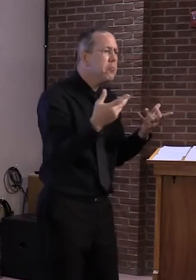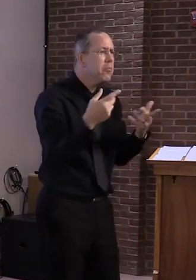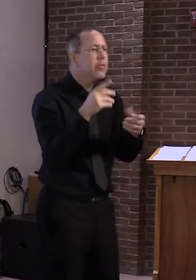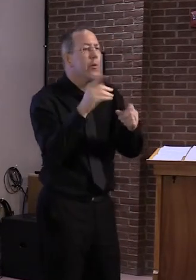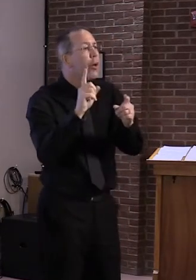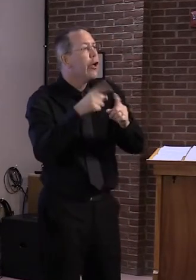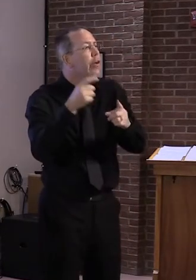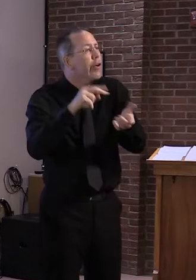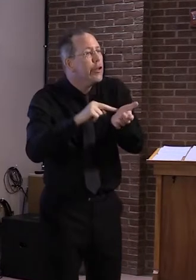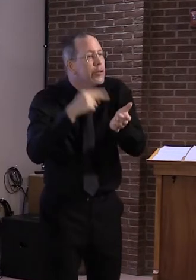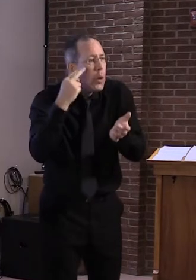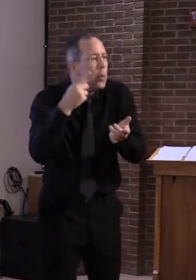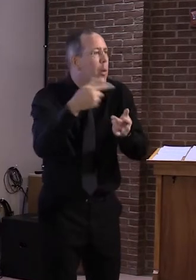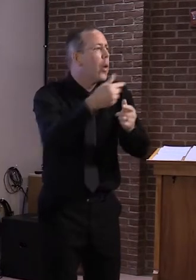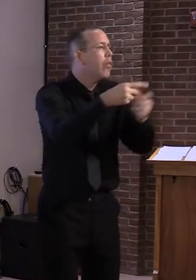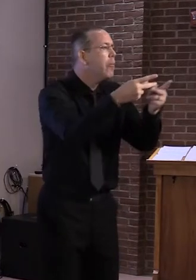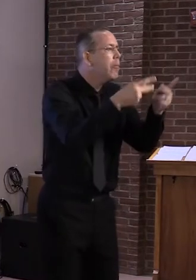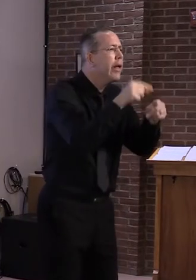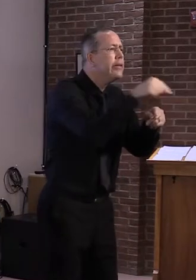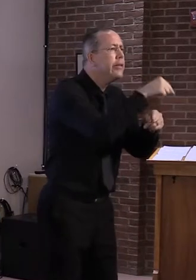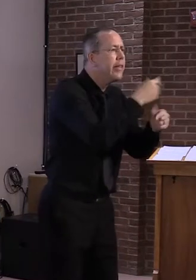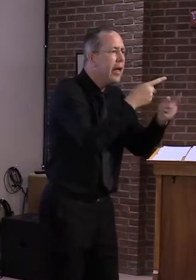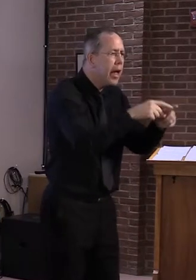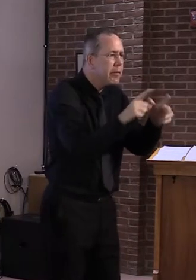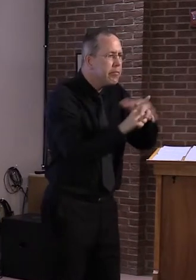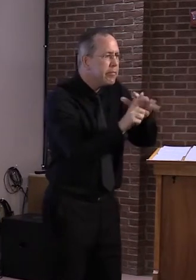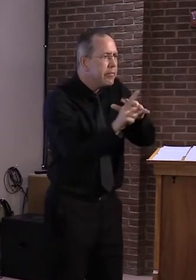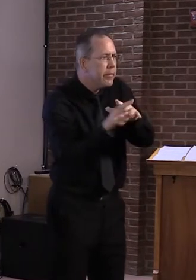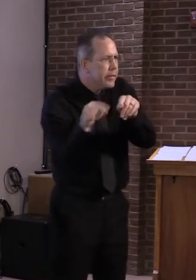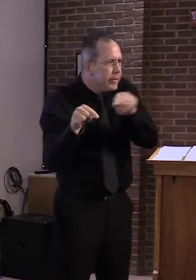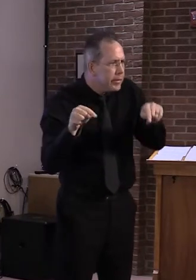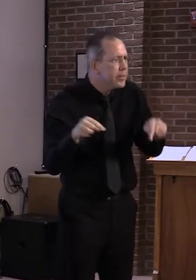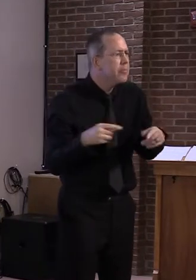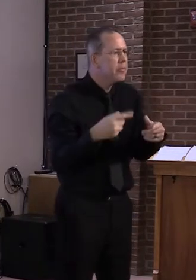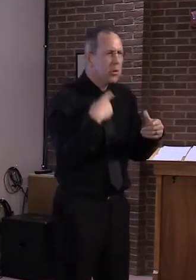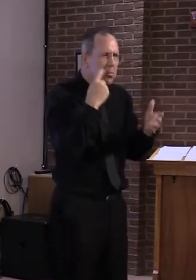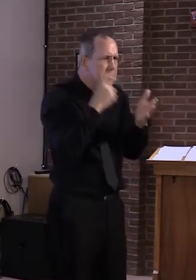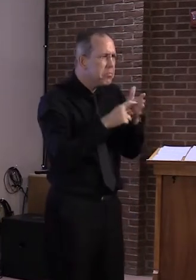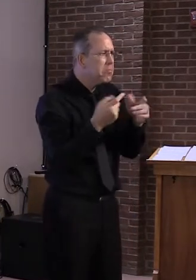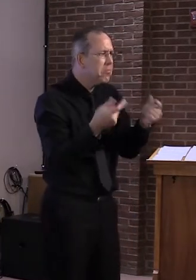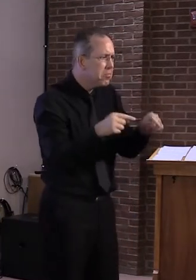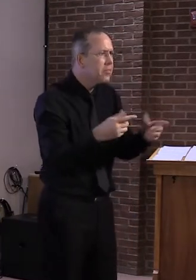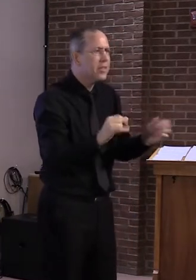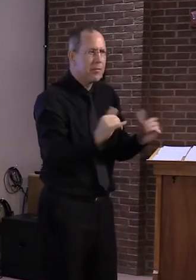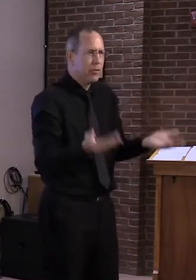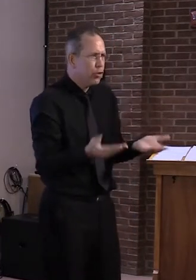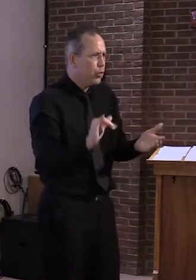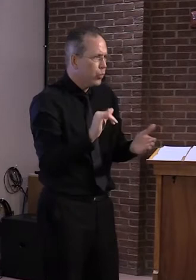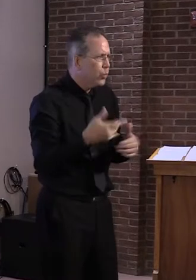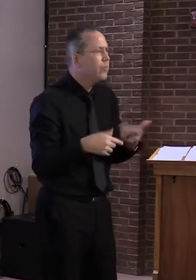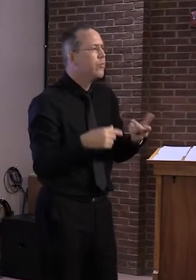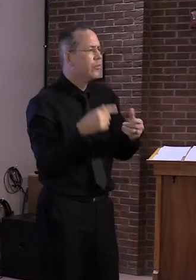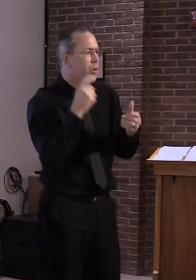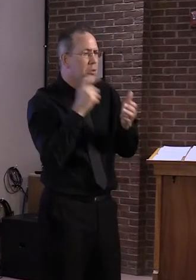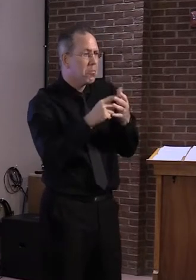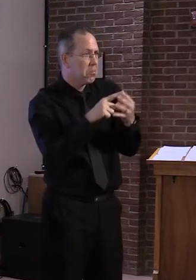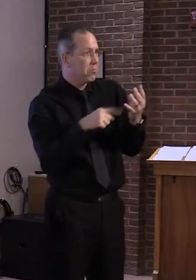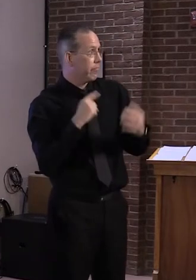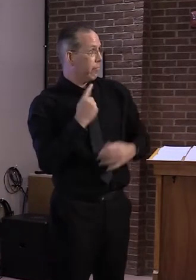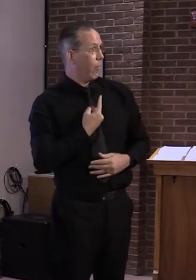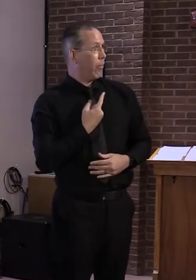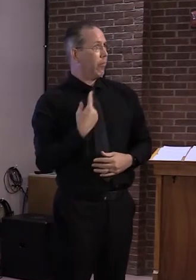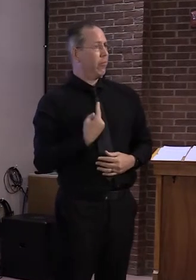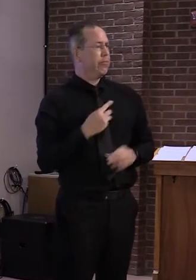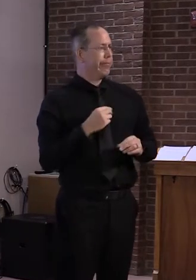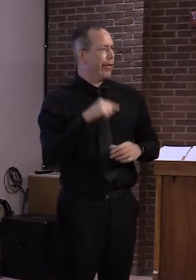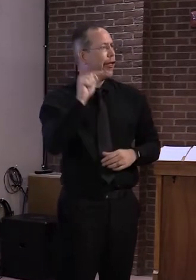family living arrangements, and the like. You can see clearly from this slide that we are not the only state seeing this pattern, and